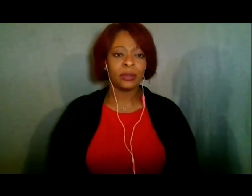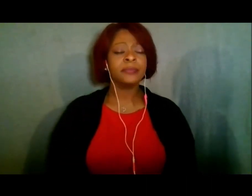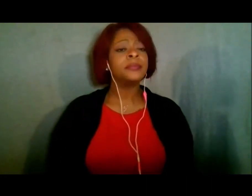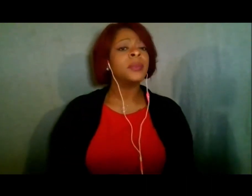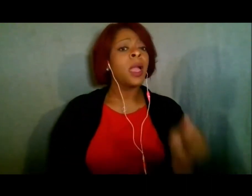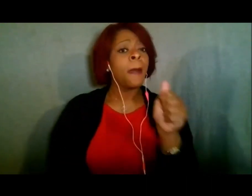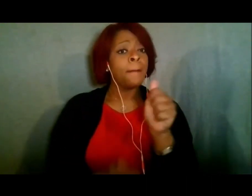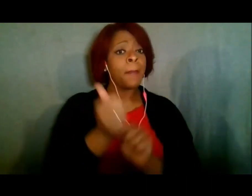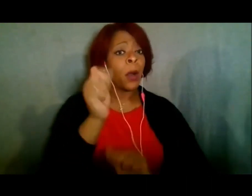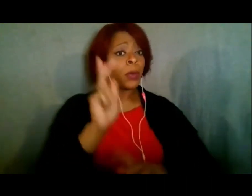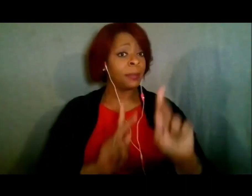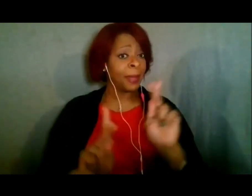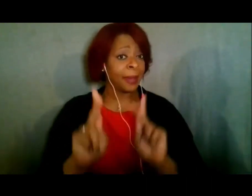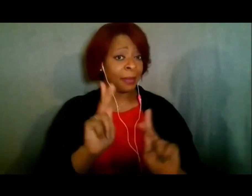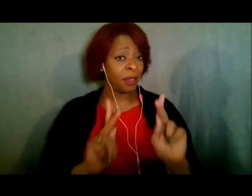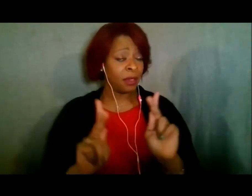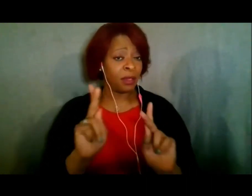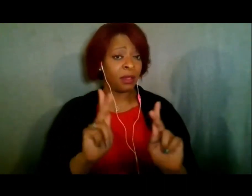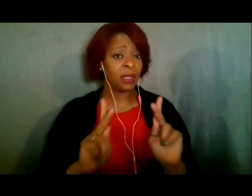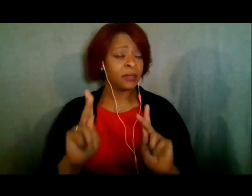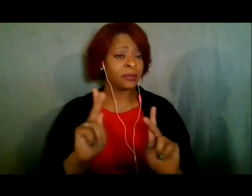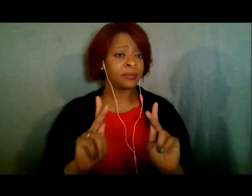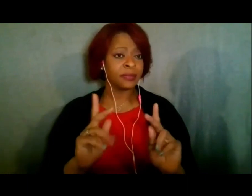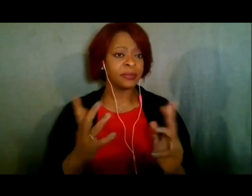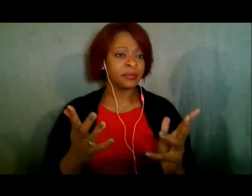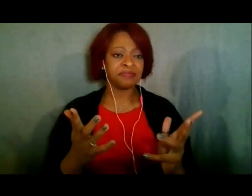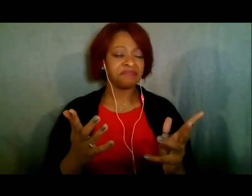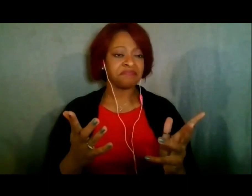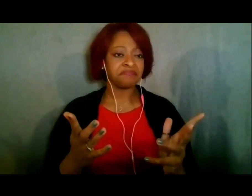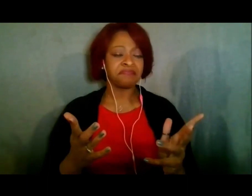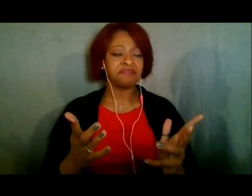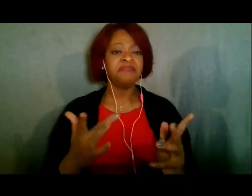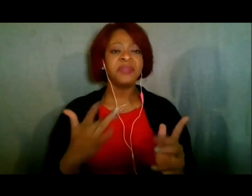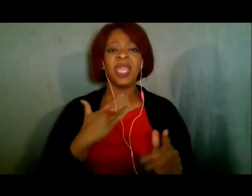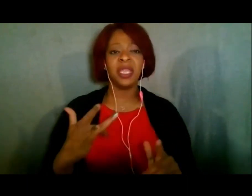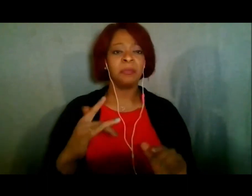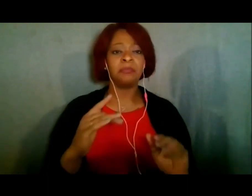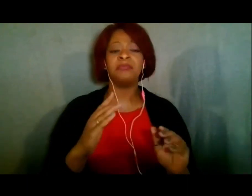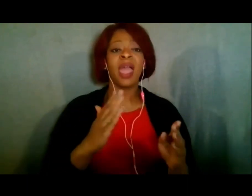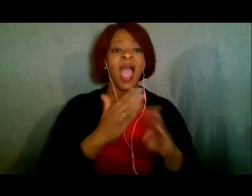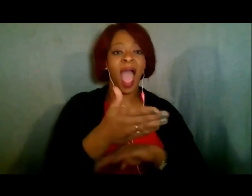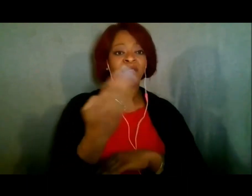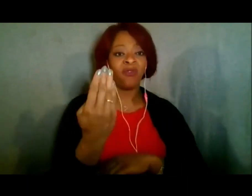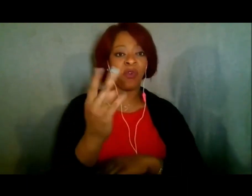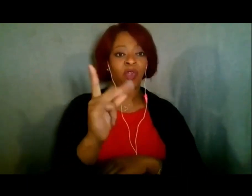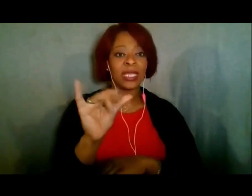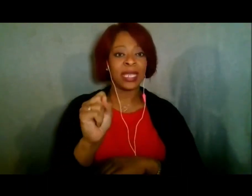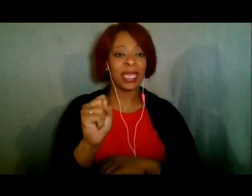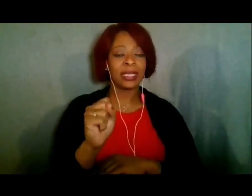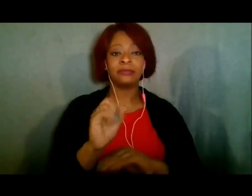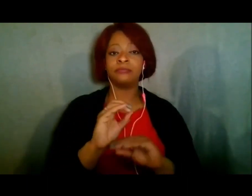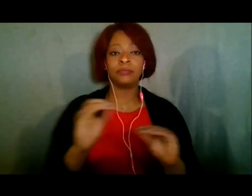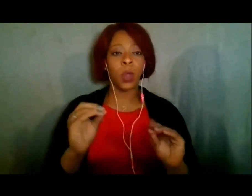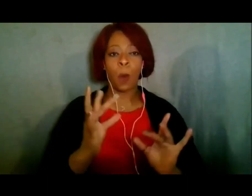Most people are no longer positive after 14 days.